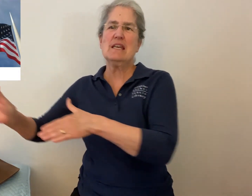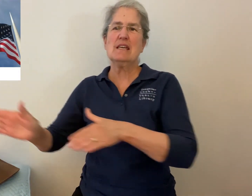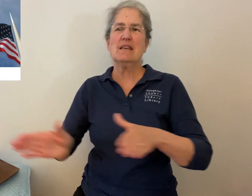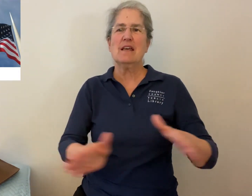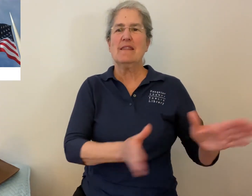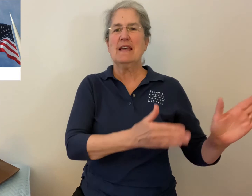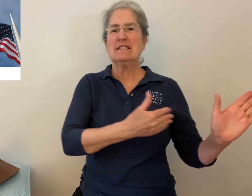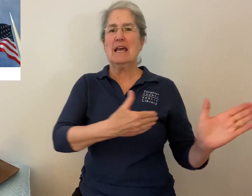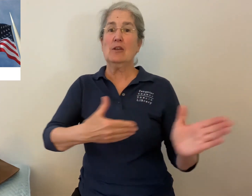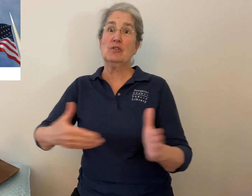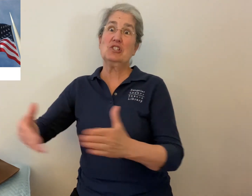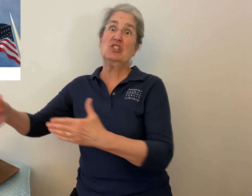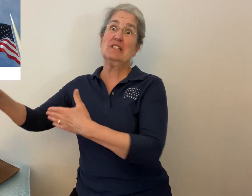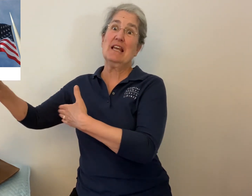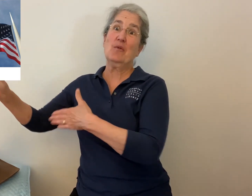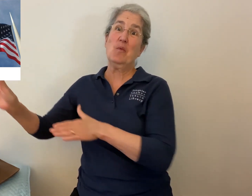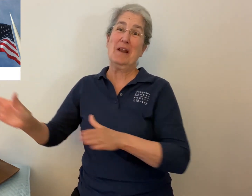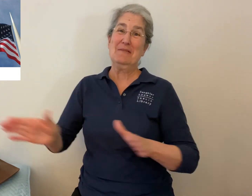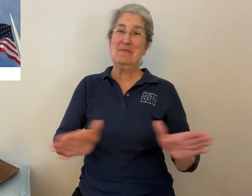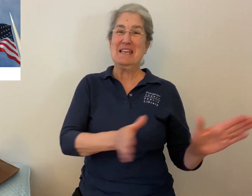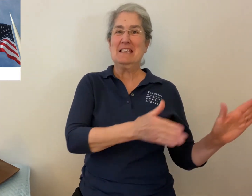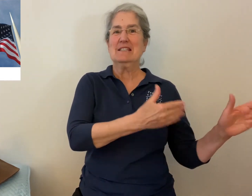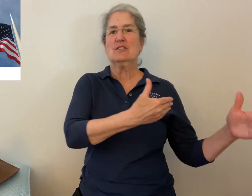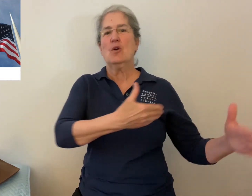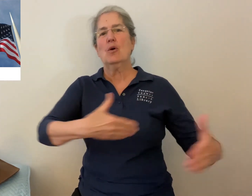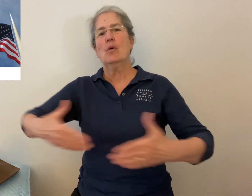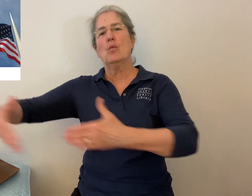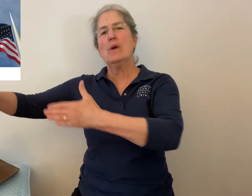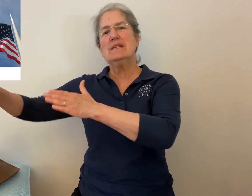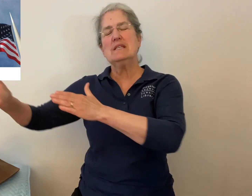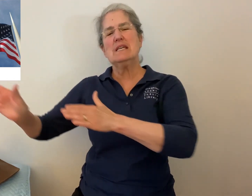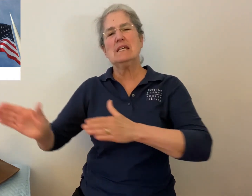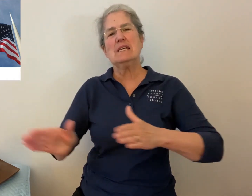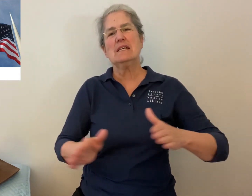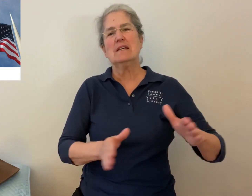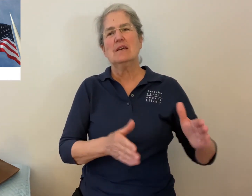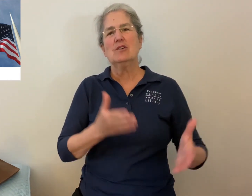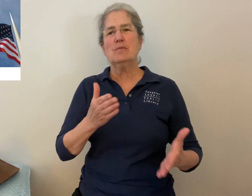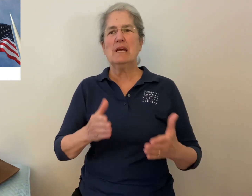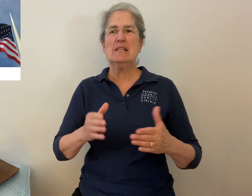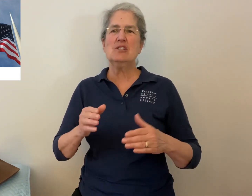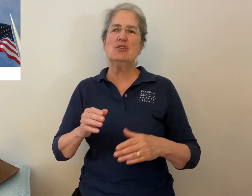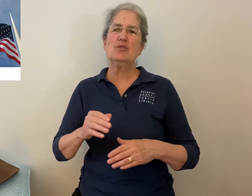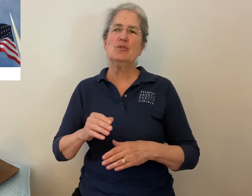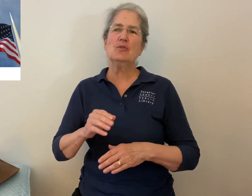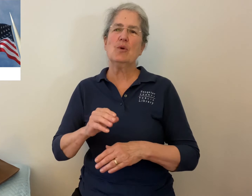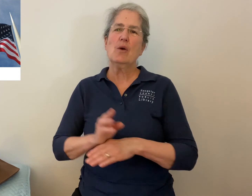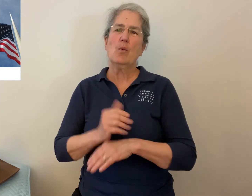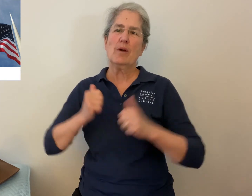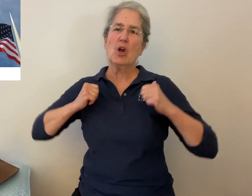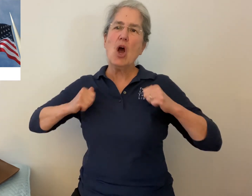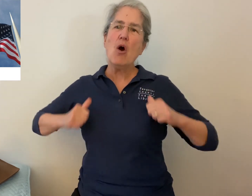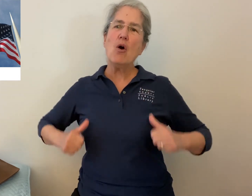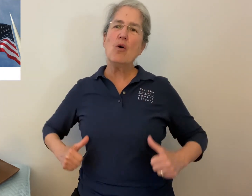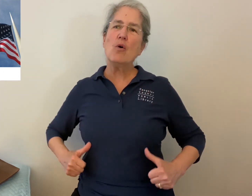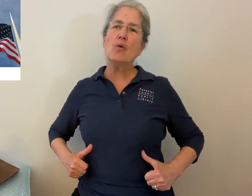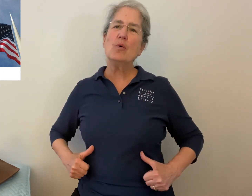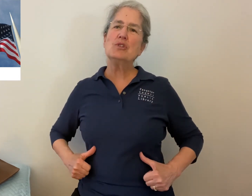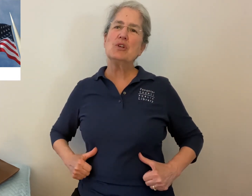Windy. That sign looks just like what it means. Windy. You might need to wear a coat.